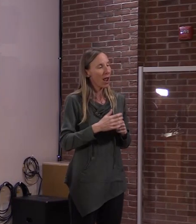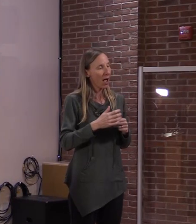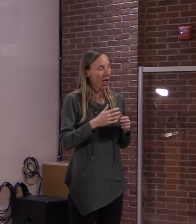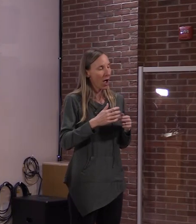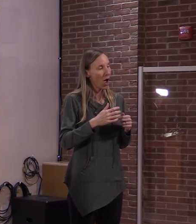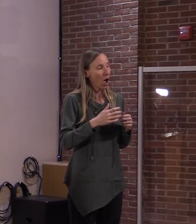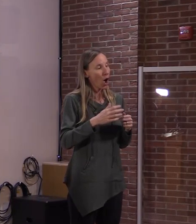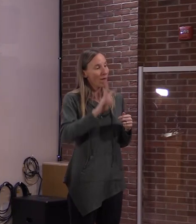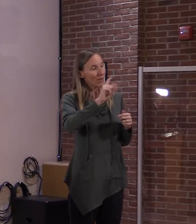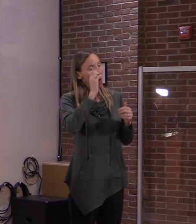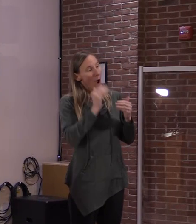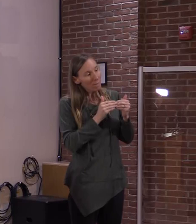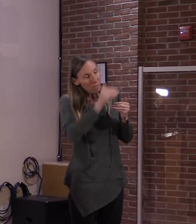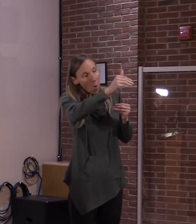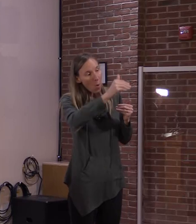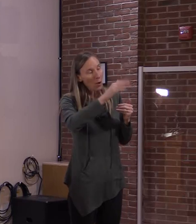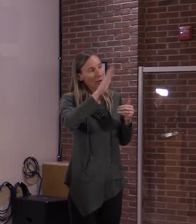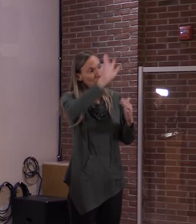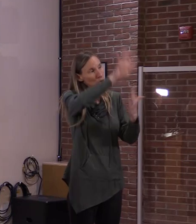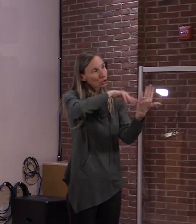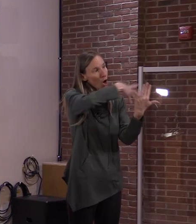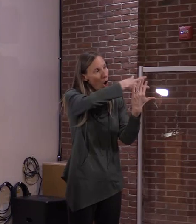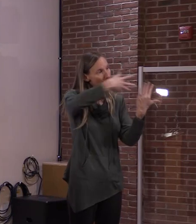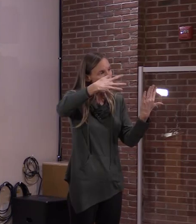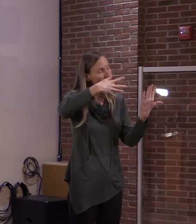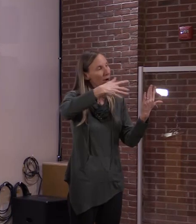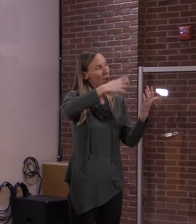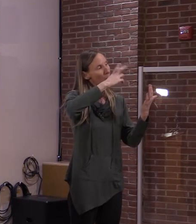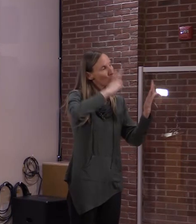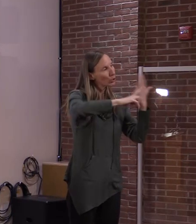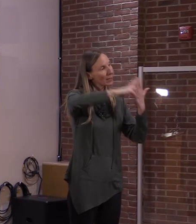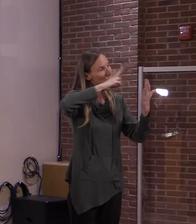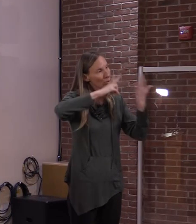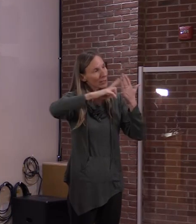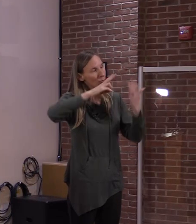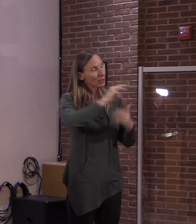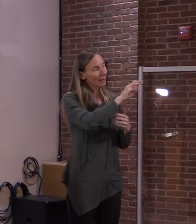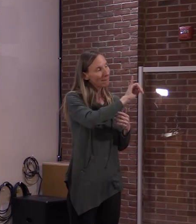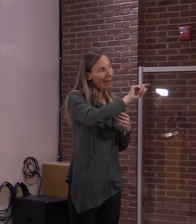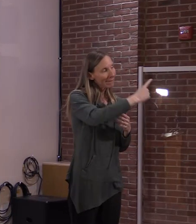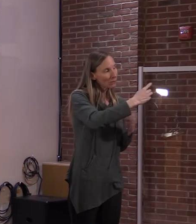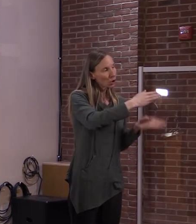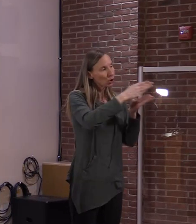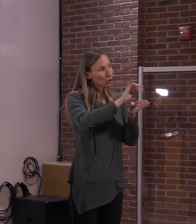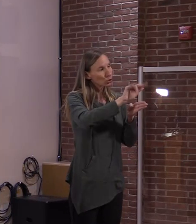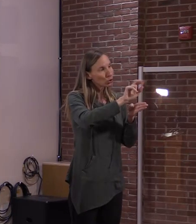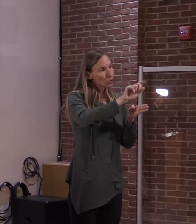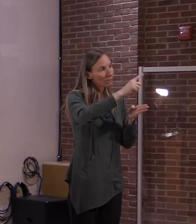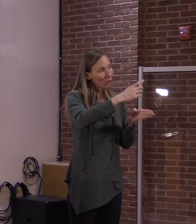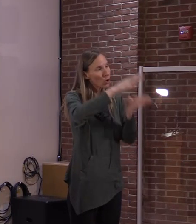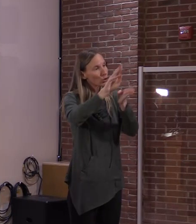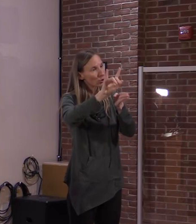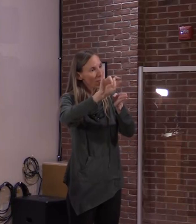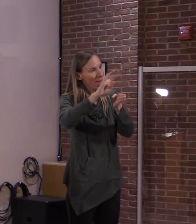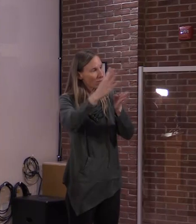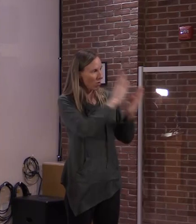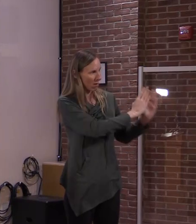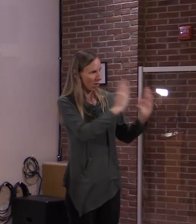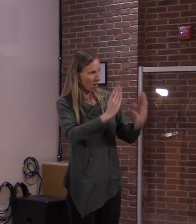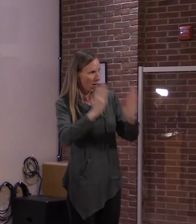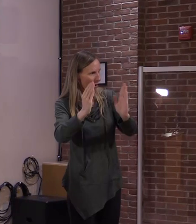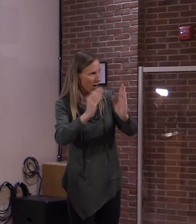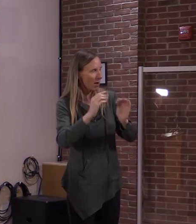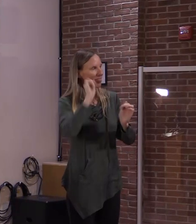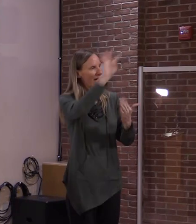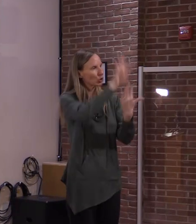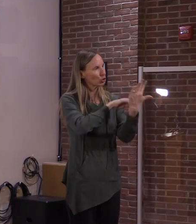the modeling report that predicts the ranges for May 1st and June 1st, what are the assumptions in that